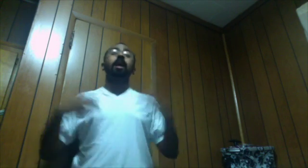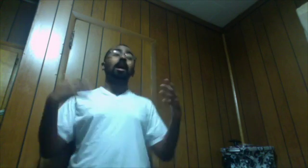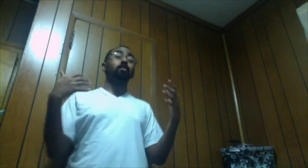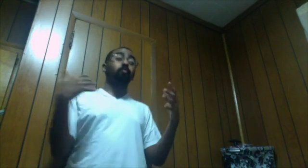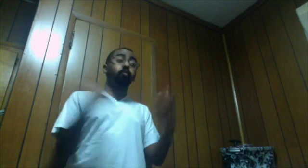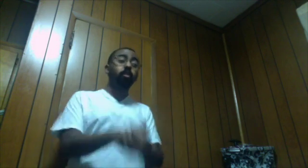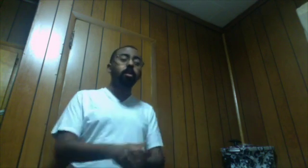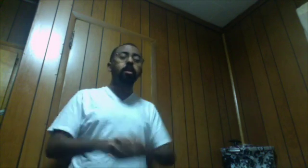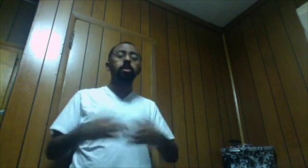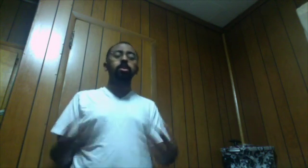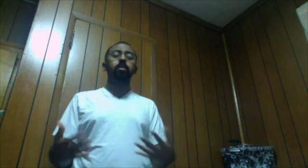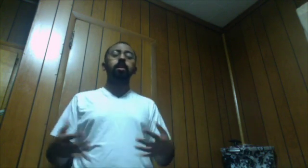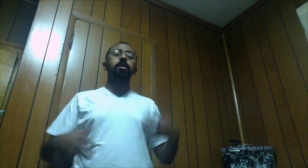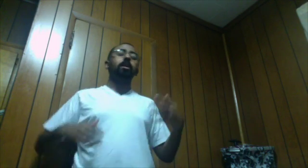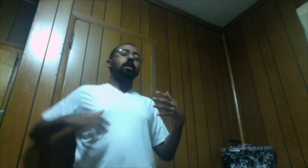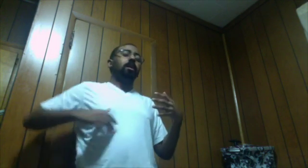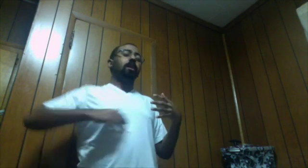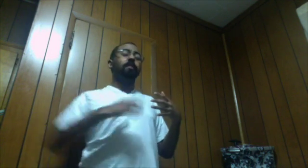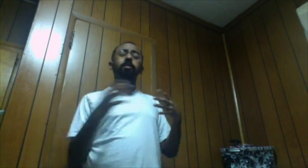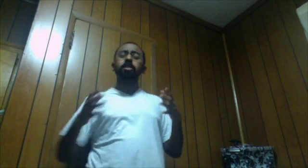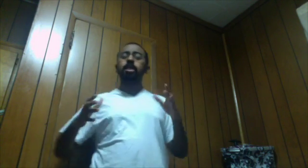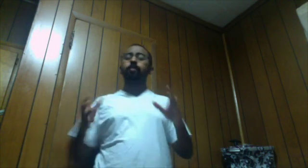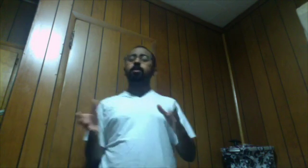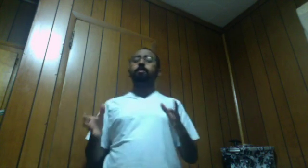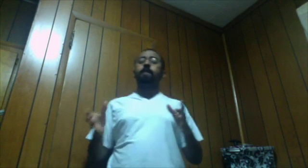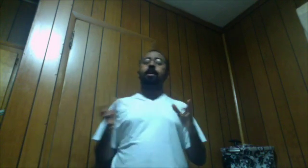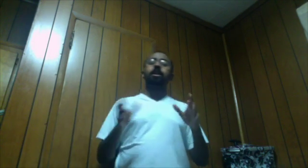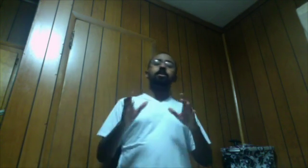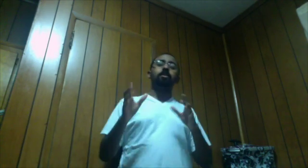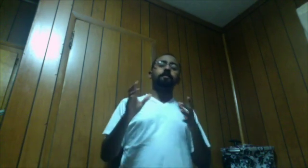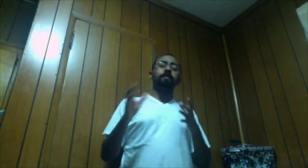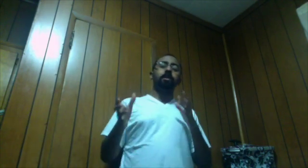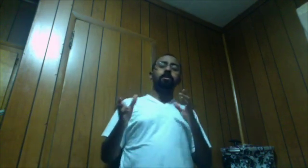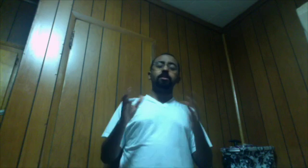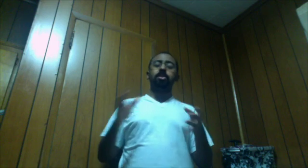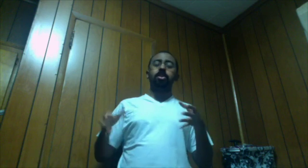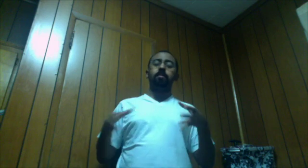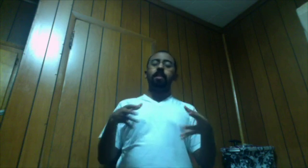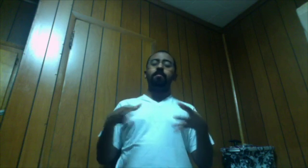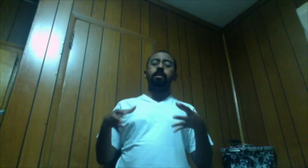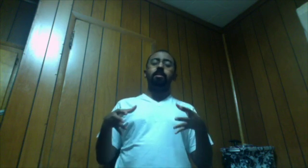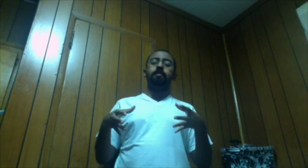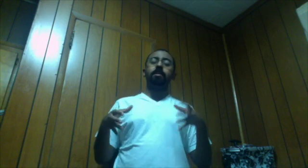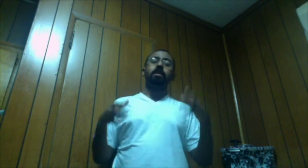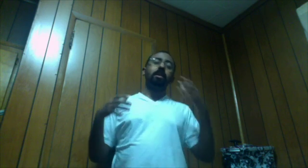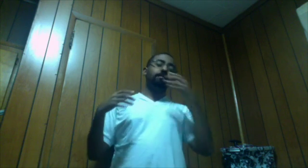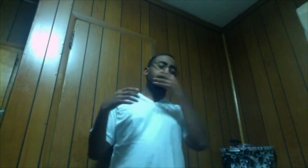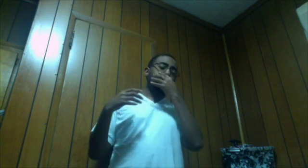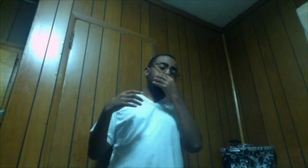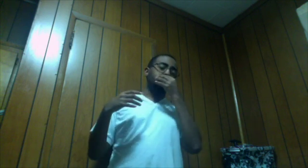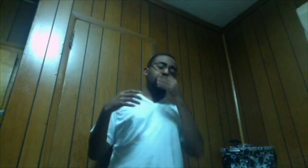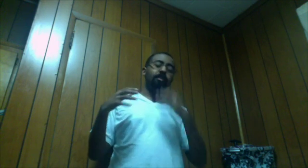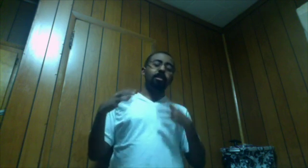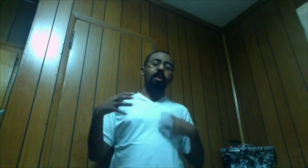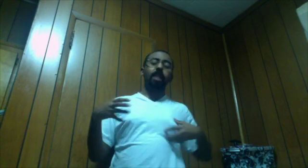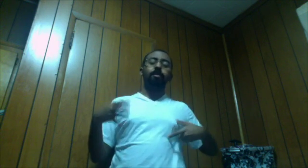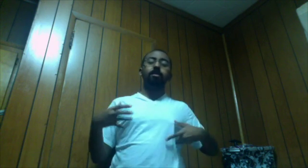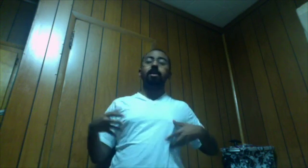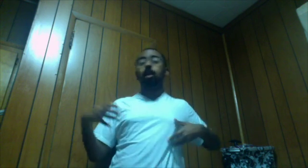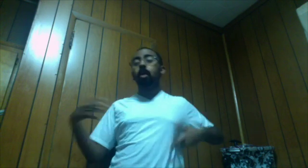I really enjoyed it. If you're a sports fan, your feelings on this show might be indifferent because I've heard a lot of people say, oh, it's